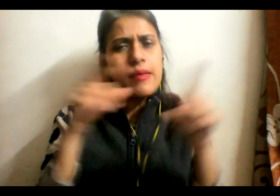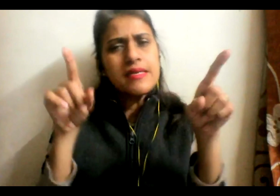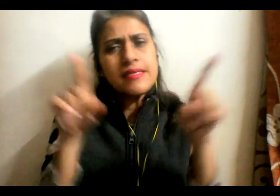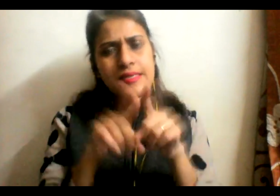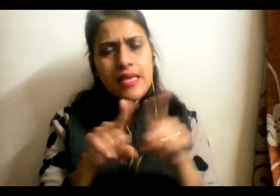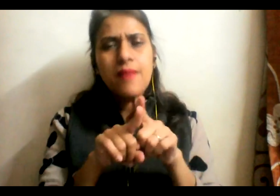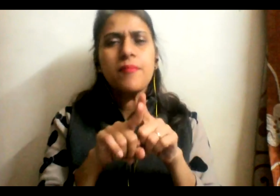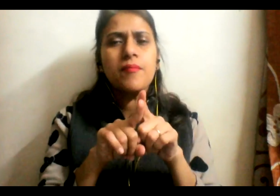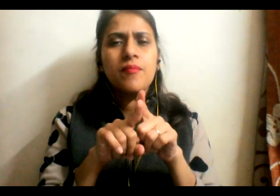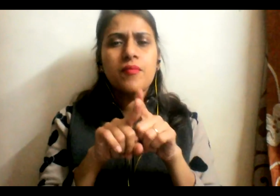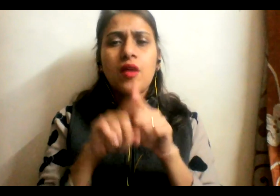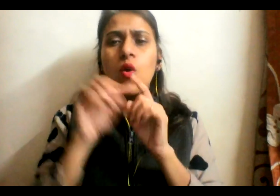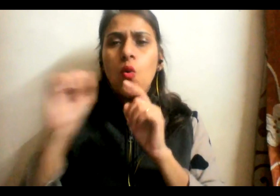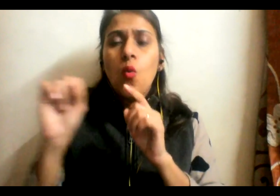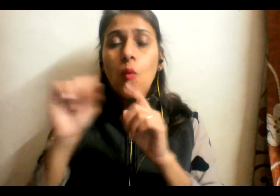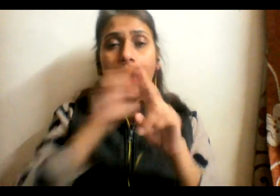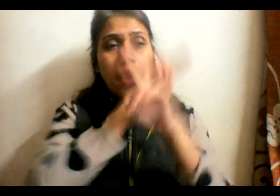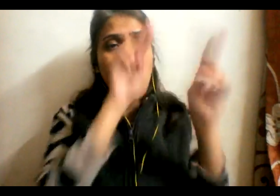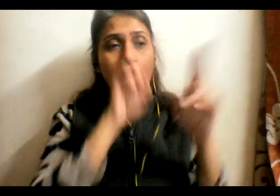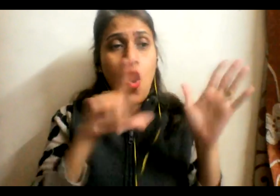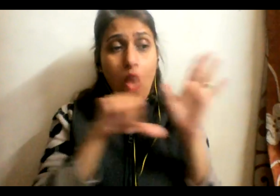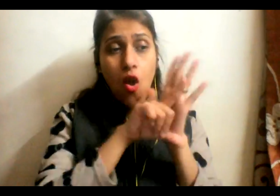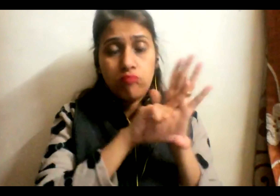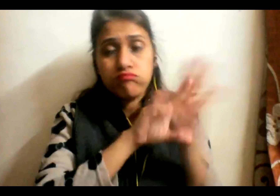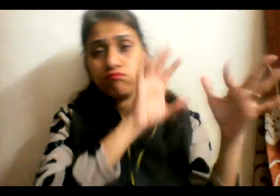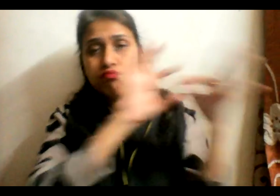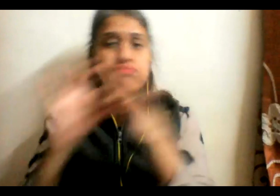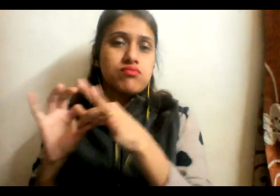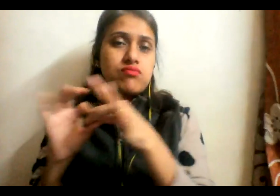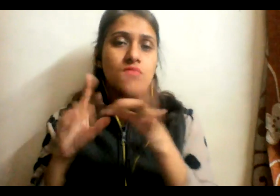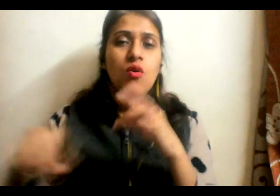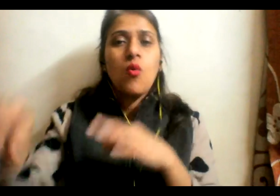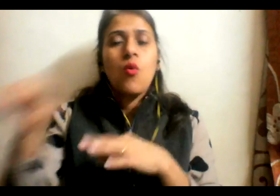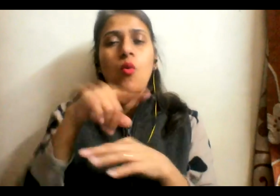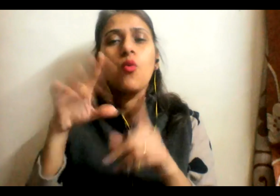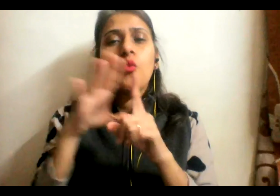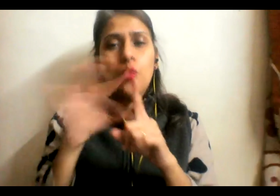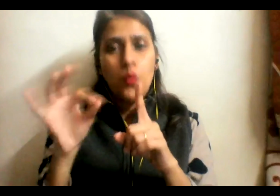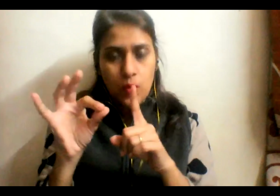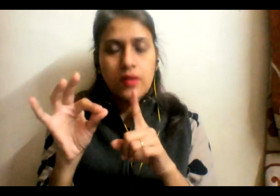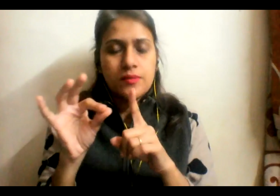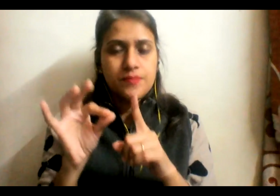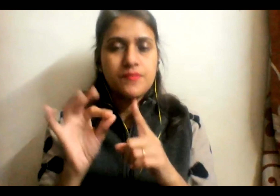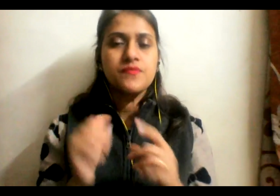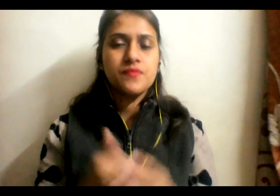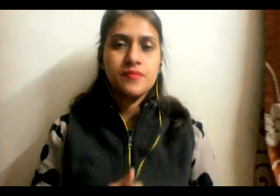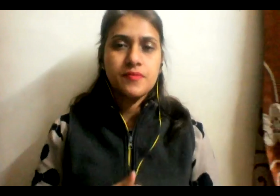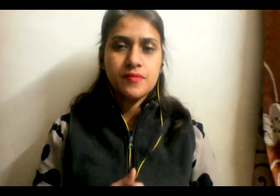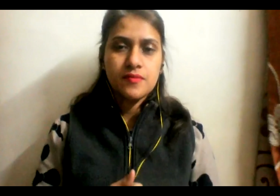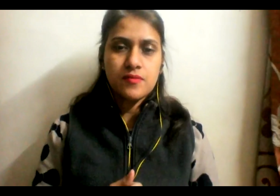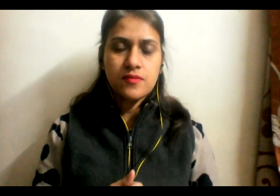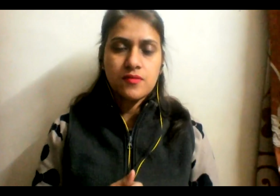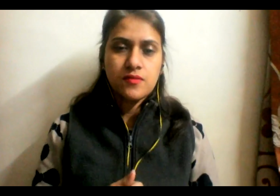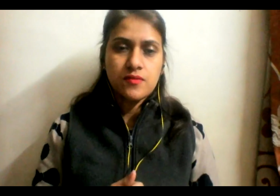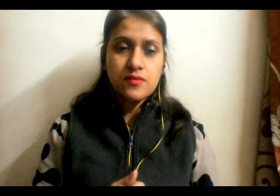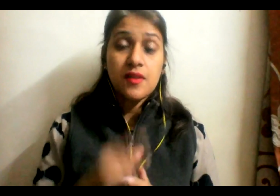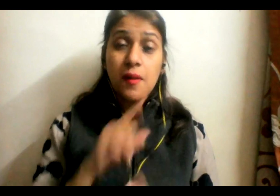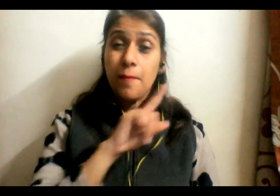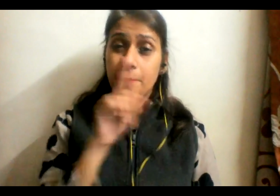bound by this international law, the UNCRPD. But many